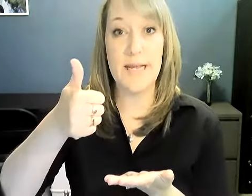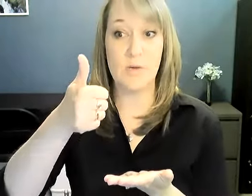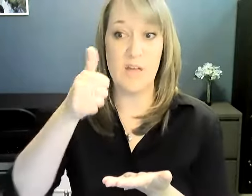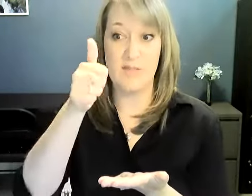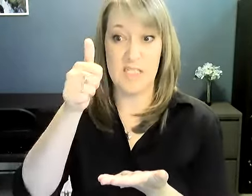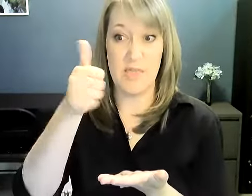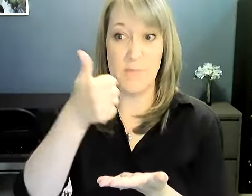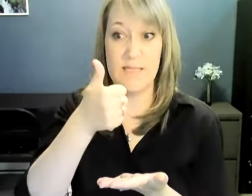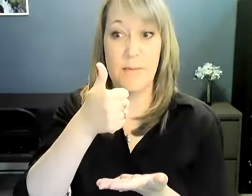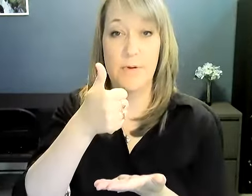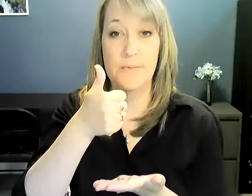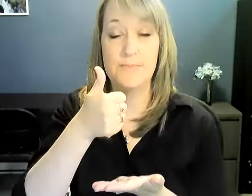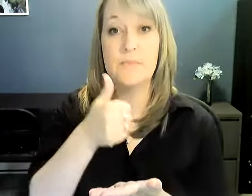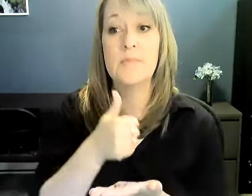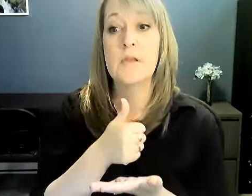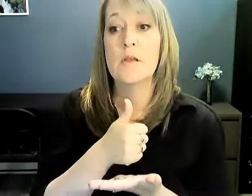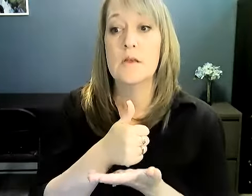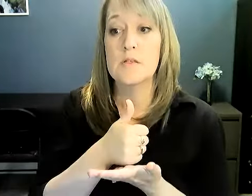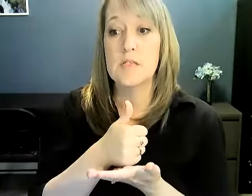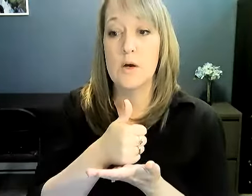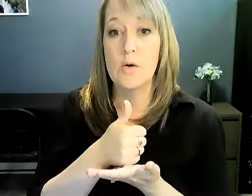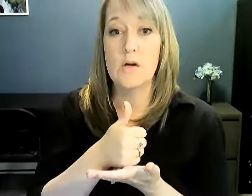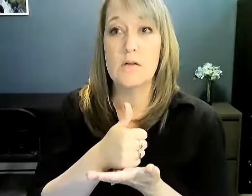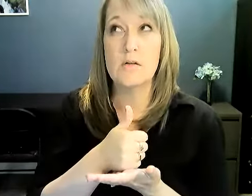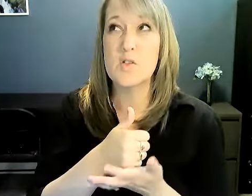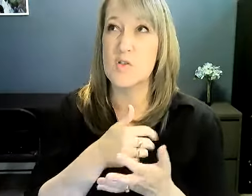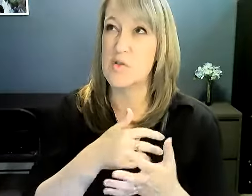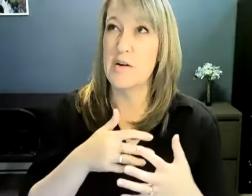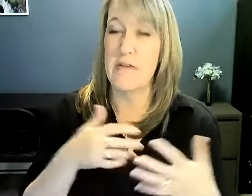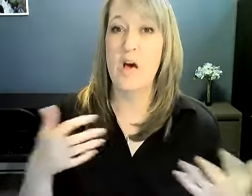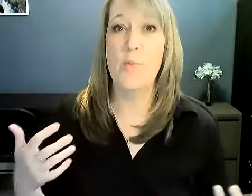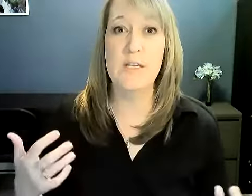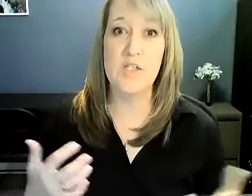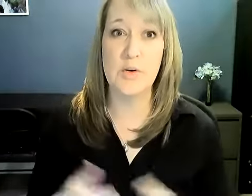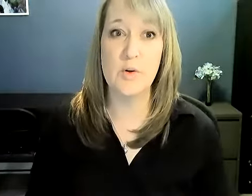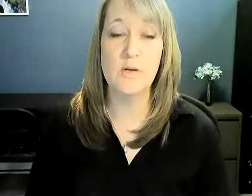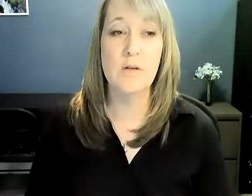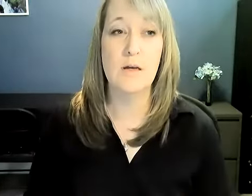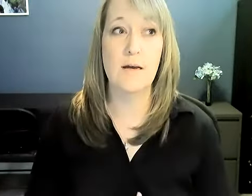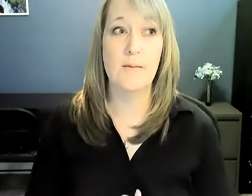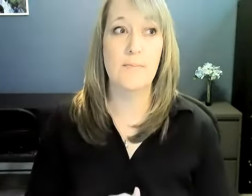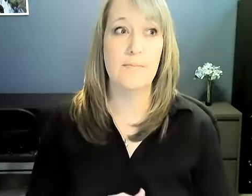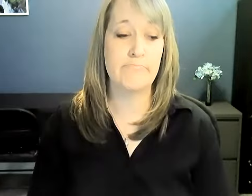hand will have just a thumbs up. So sort of help in general.